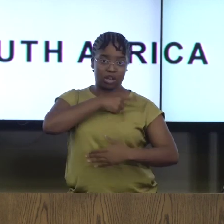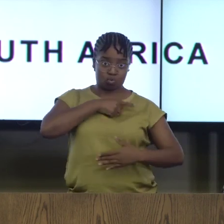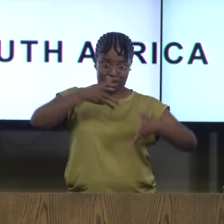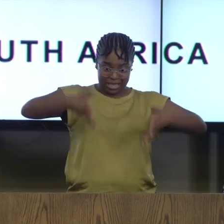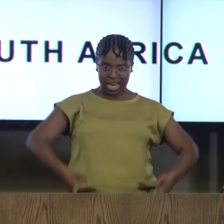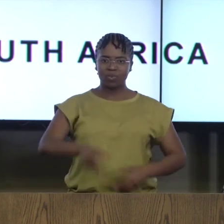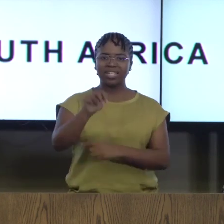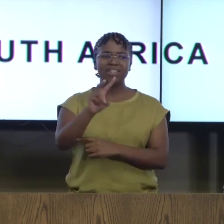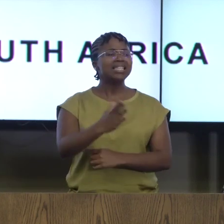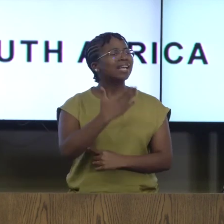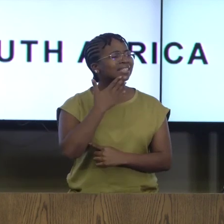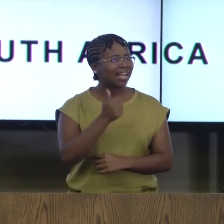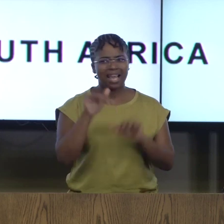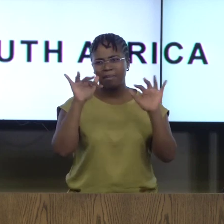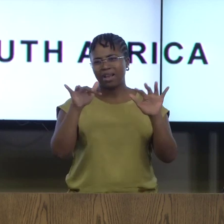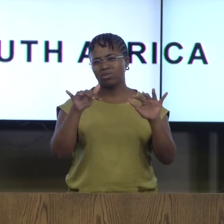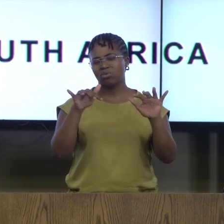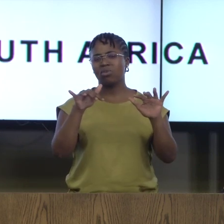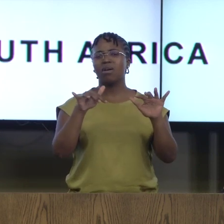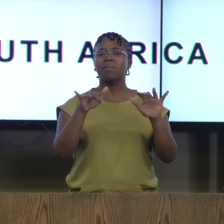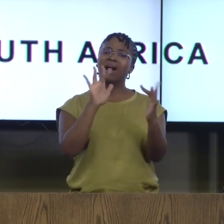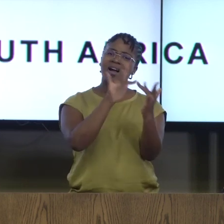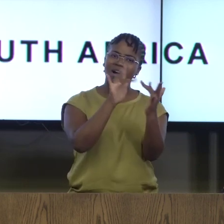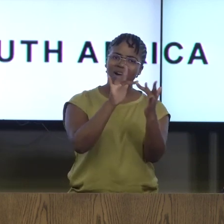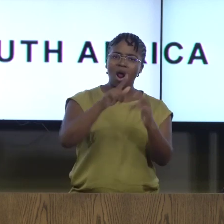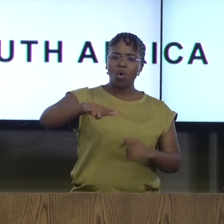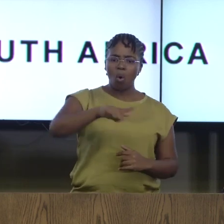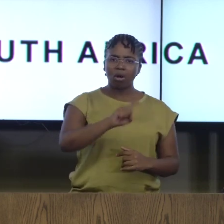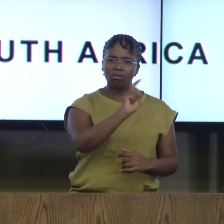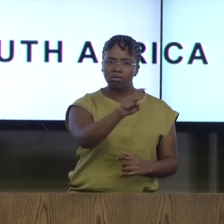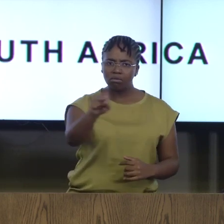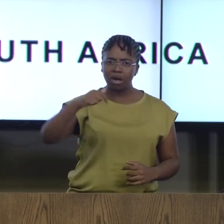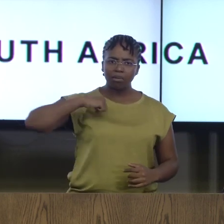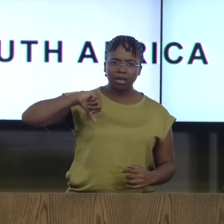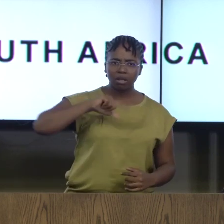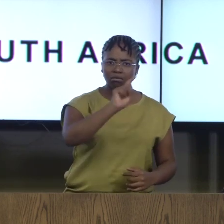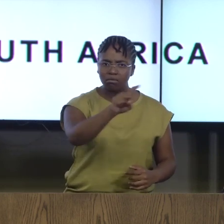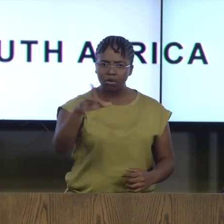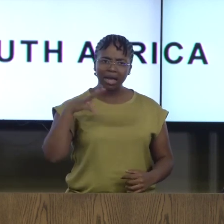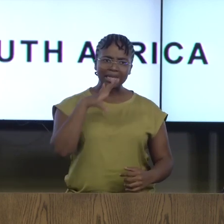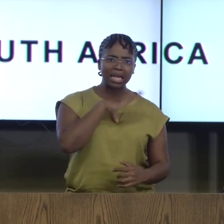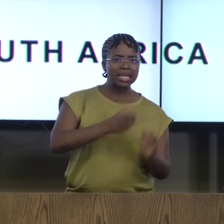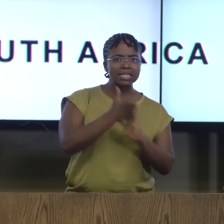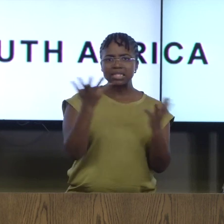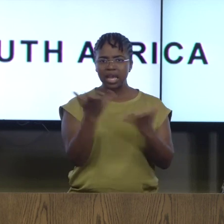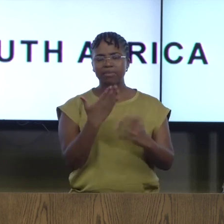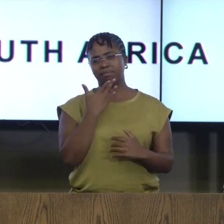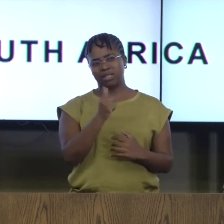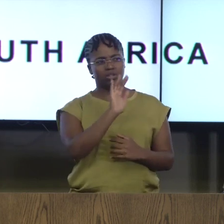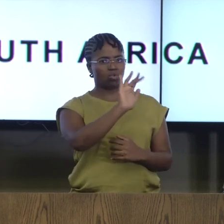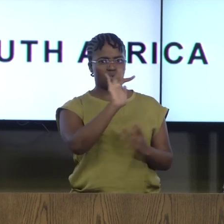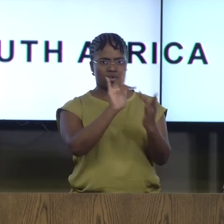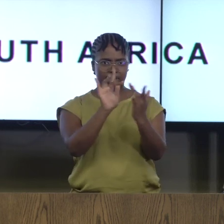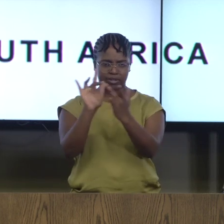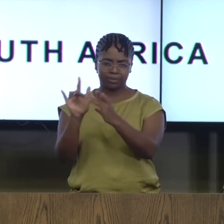Sicela ukuthi abaningi bakhulume nama-local structures wabo, yibo azoba director ukuthi kufuneka benze njani. With